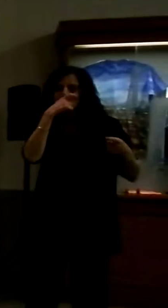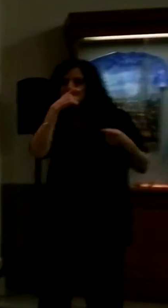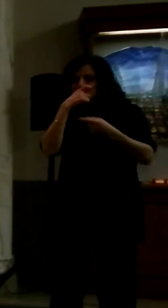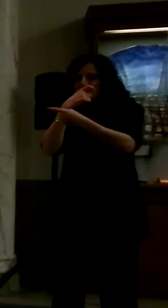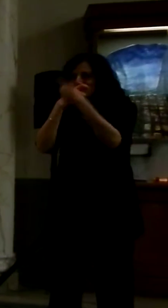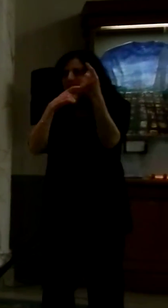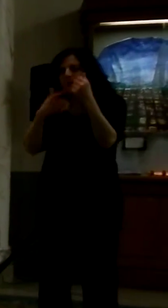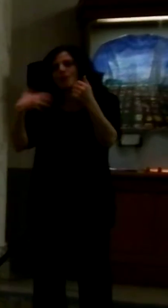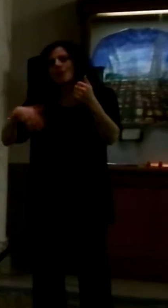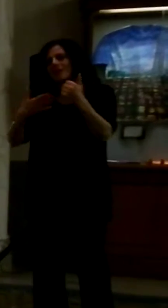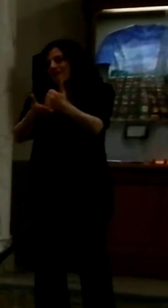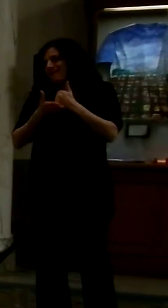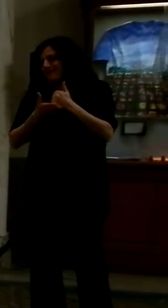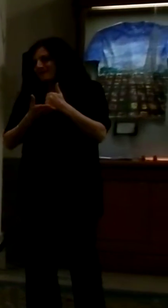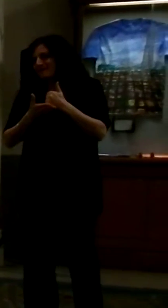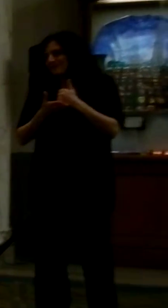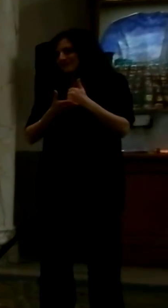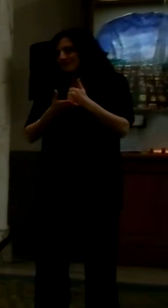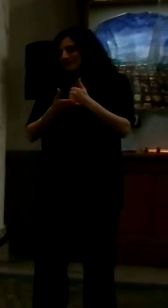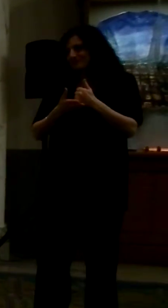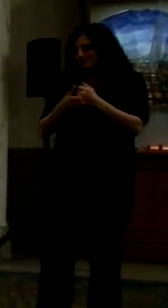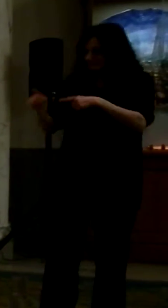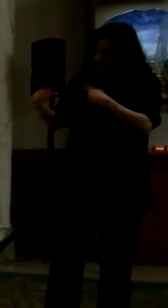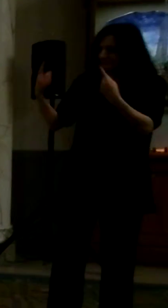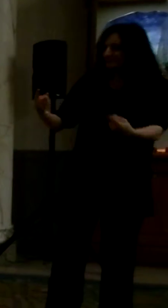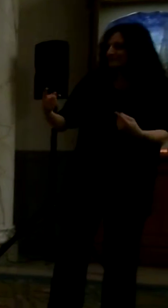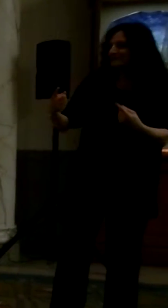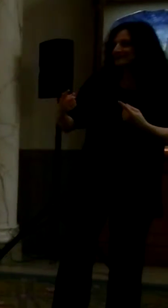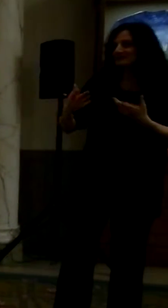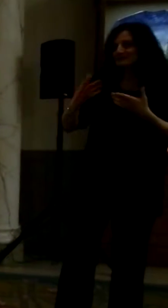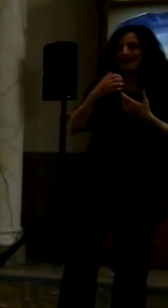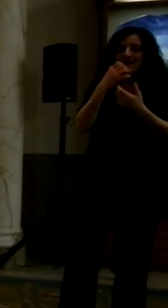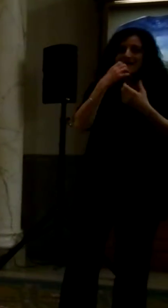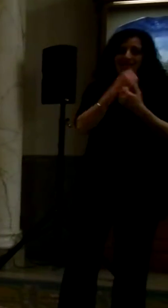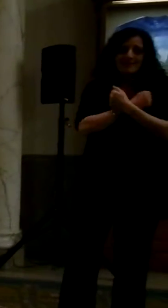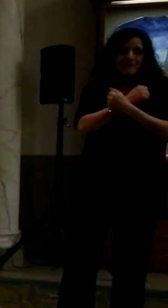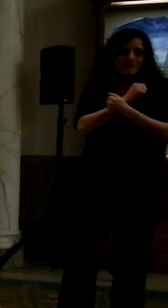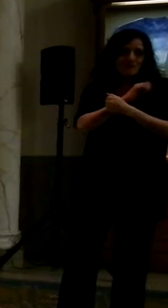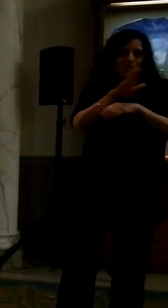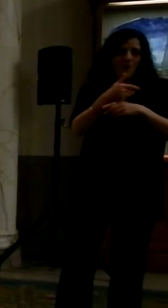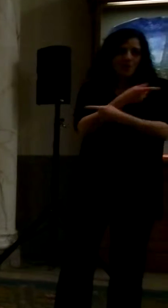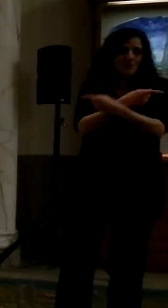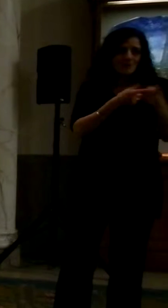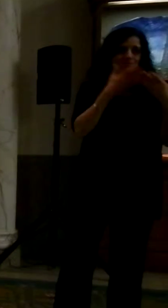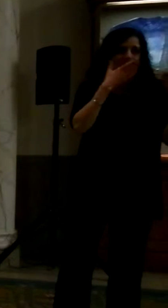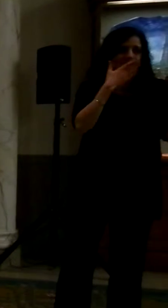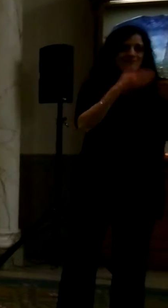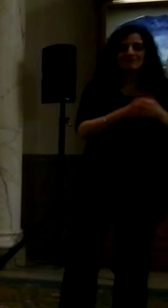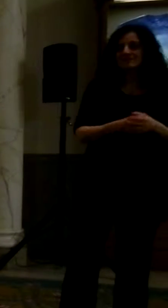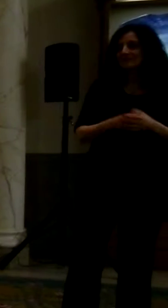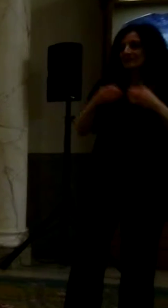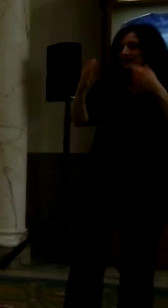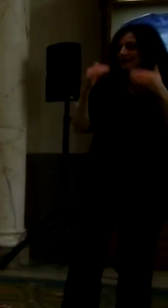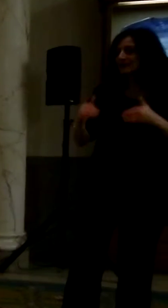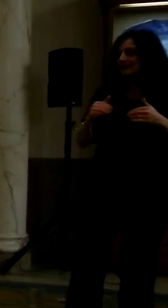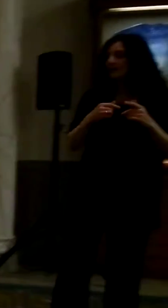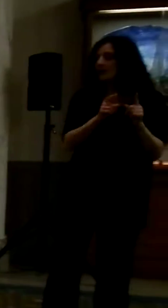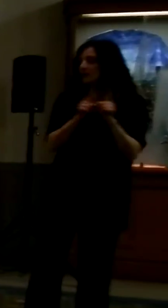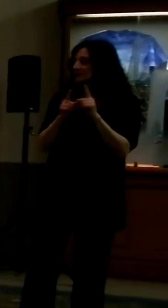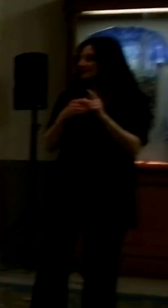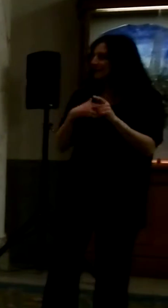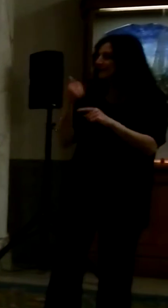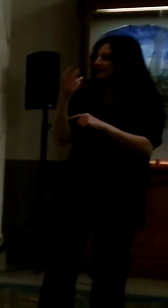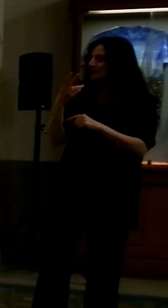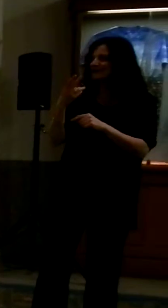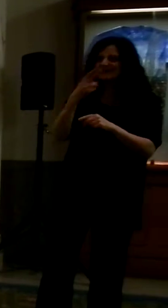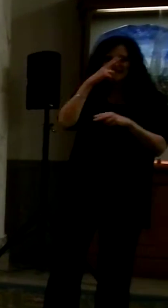so helpful with me along the way, so I really love all of you. Thank you. And then I have some